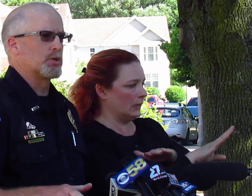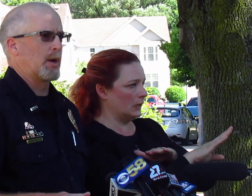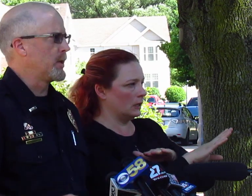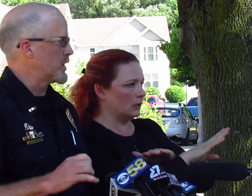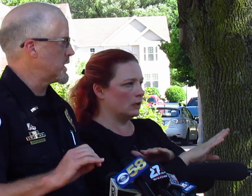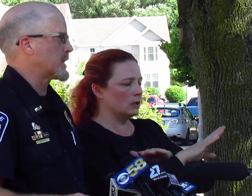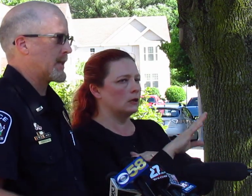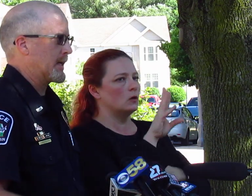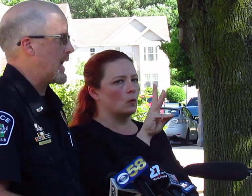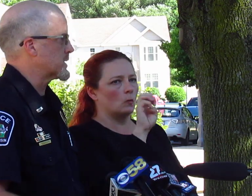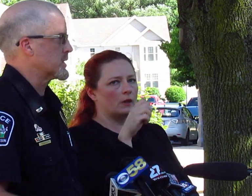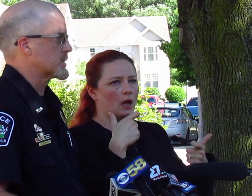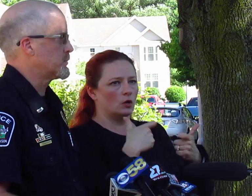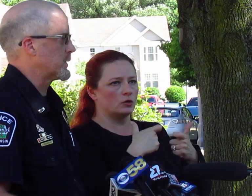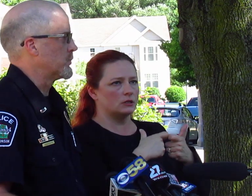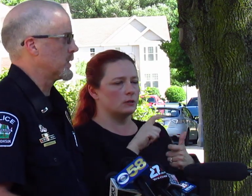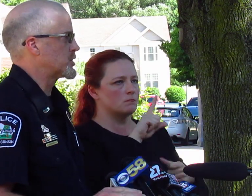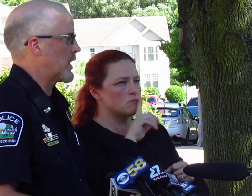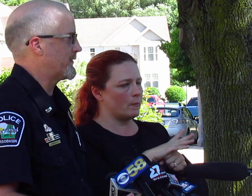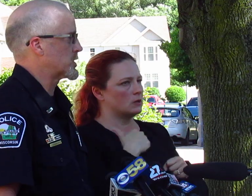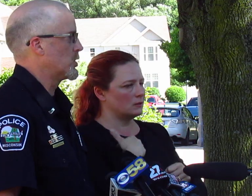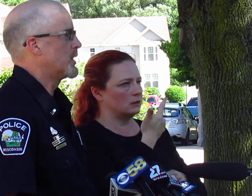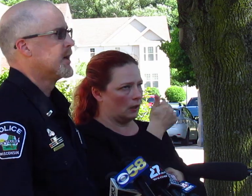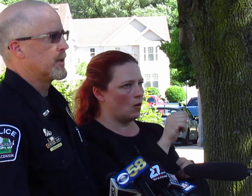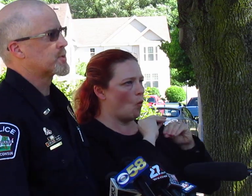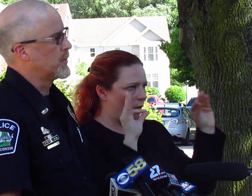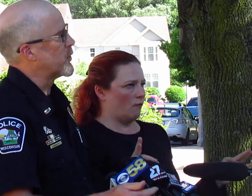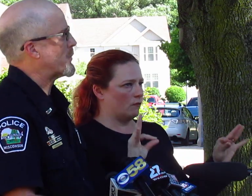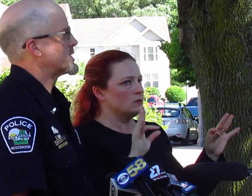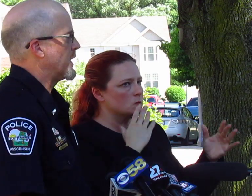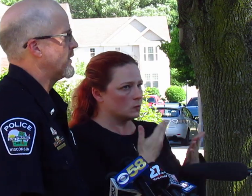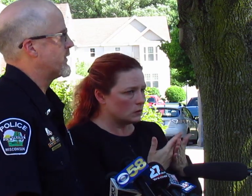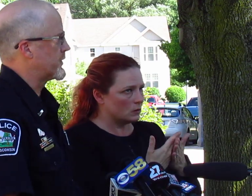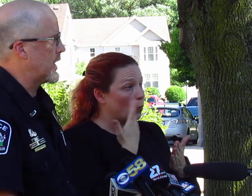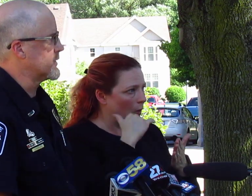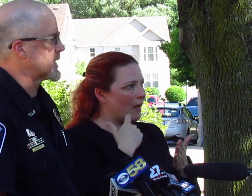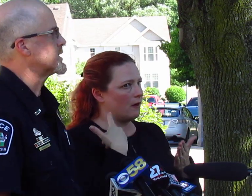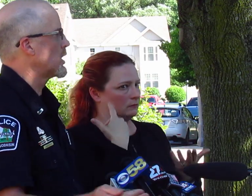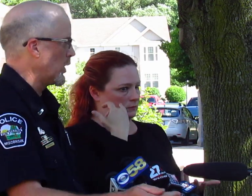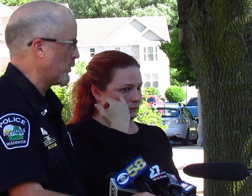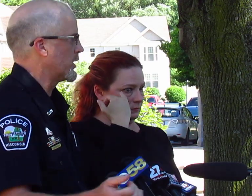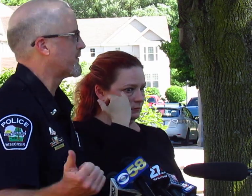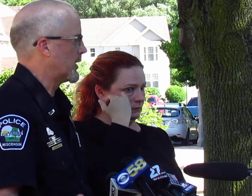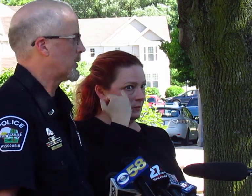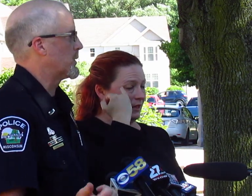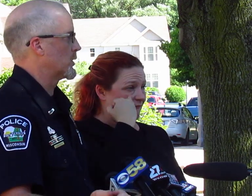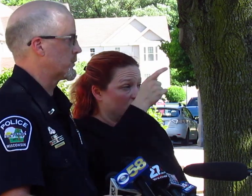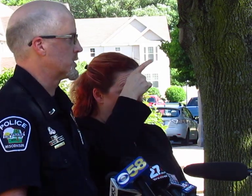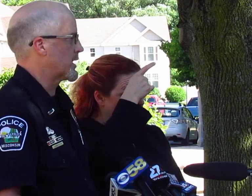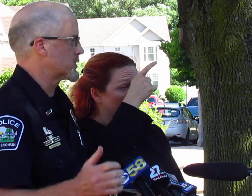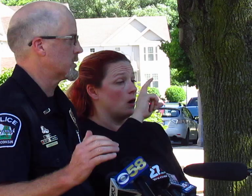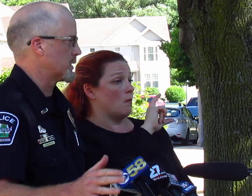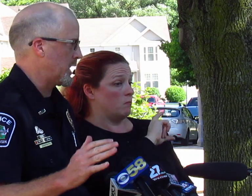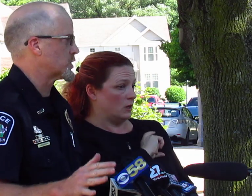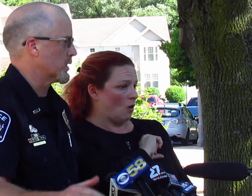we've been assured by Wee Energies that gas has been completely shut off and it's good. There'll still be a representative if they're on site to go in with the fire department, with the